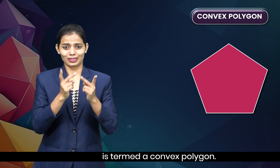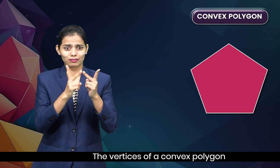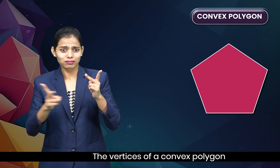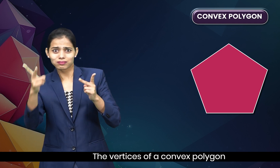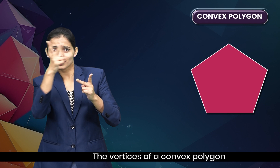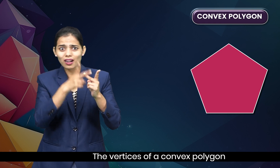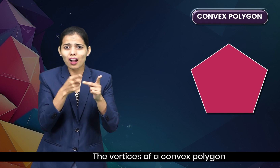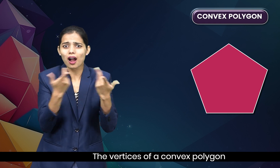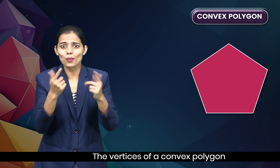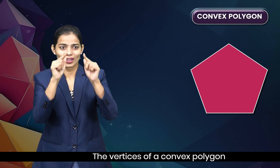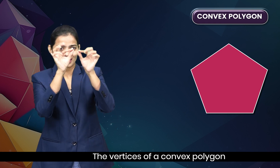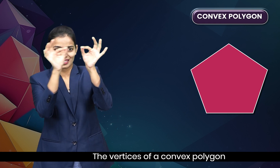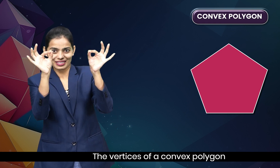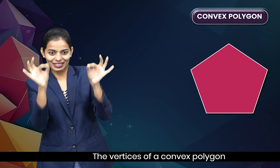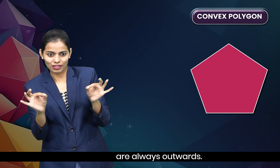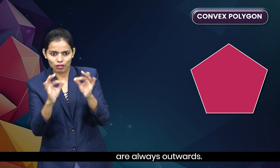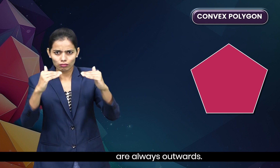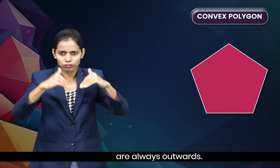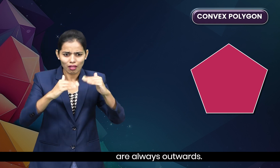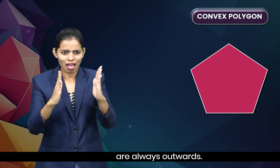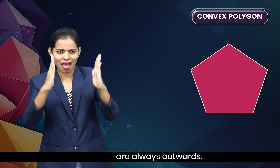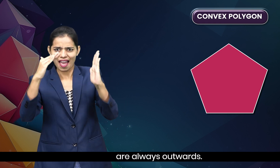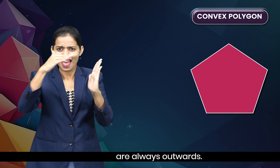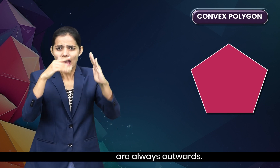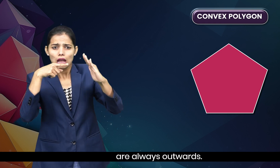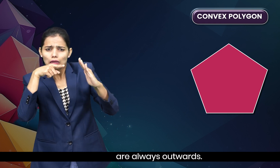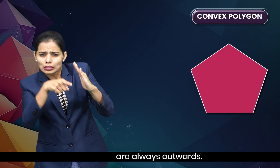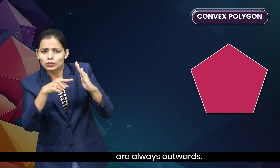The vertex of a convex polygon are always outwards.